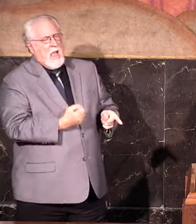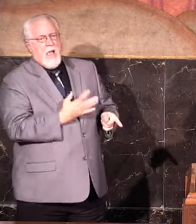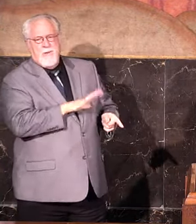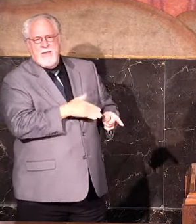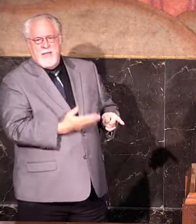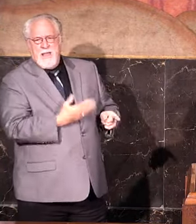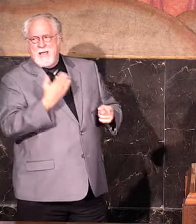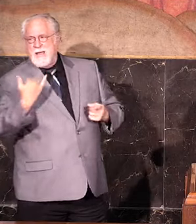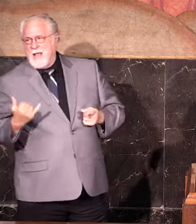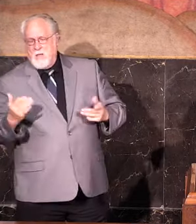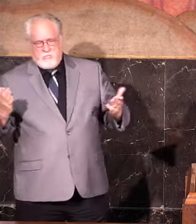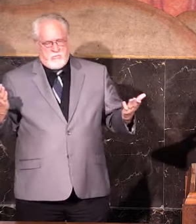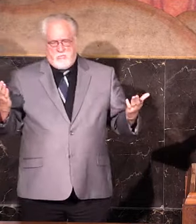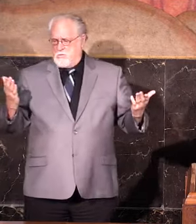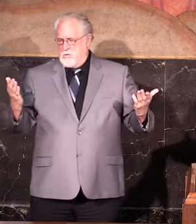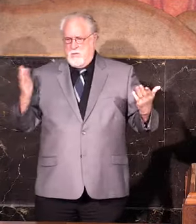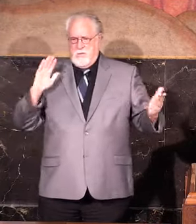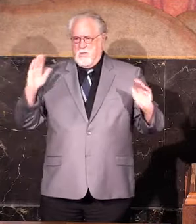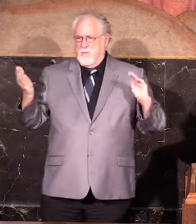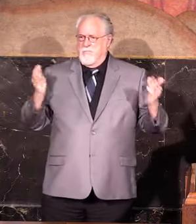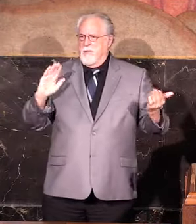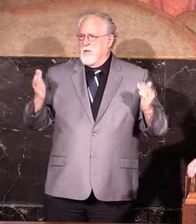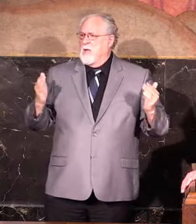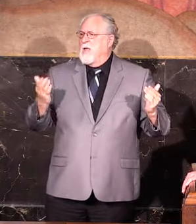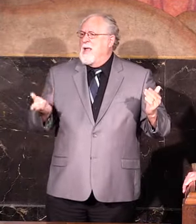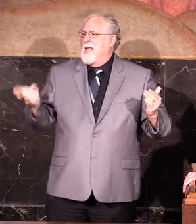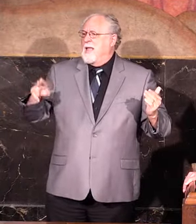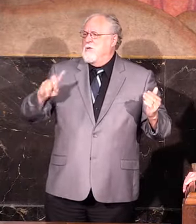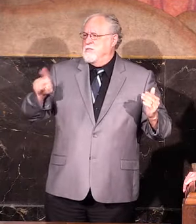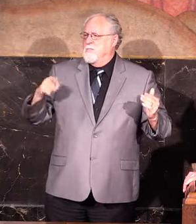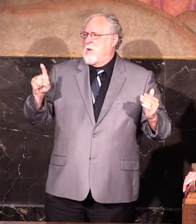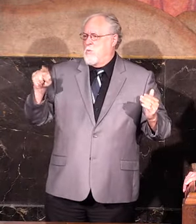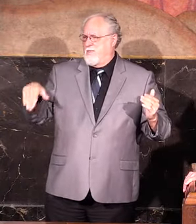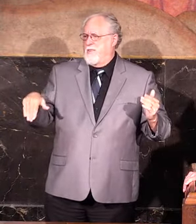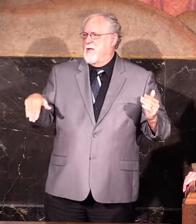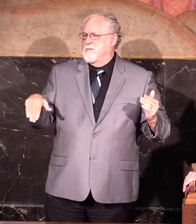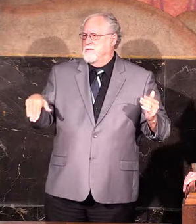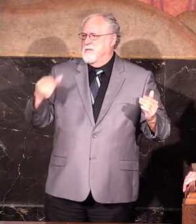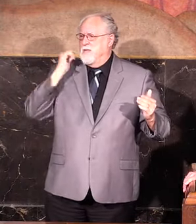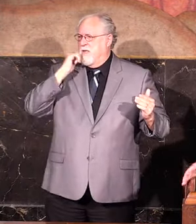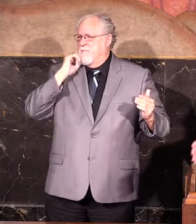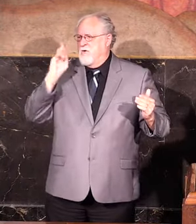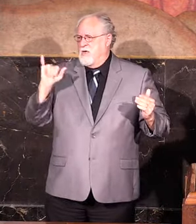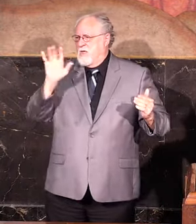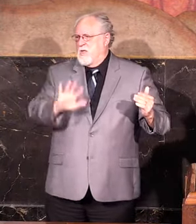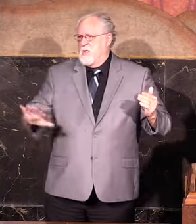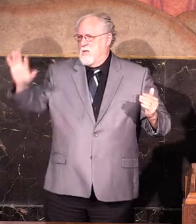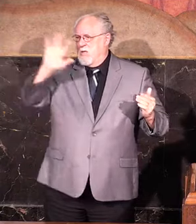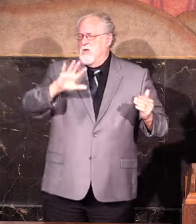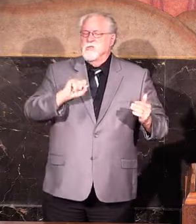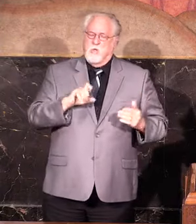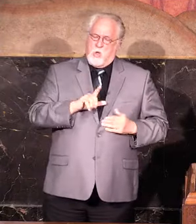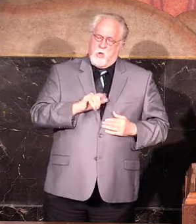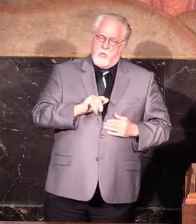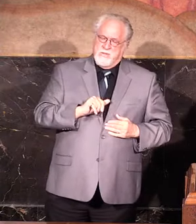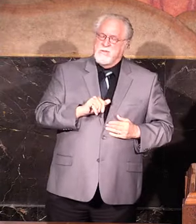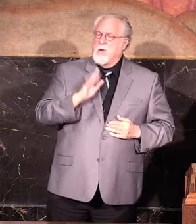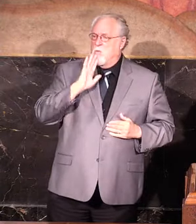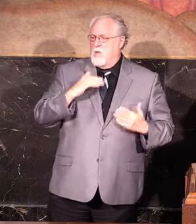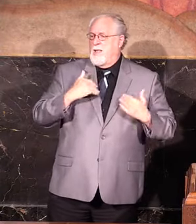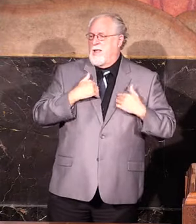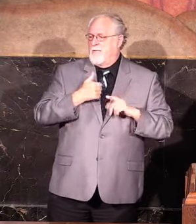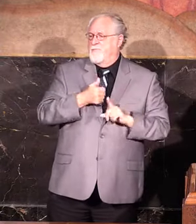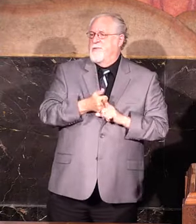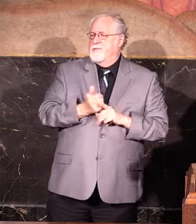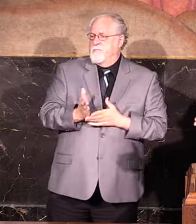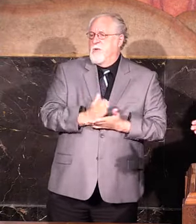dying now. And it's an increase of about 1,000 per day around the country, and so Louisiana is going to bear its part